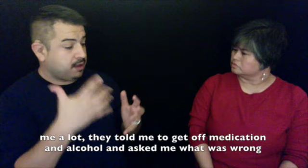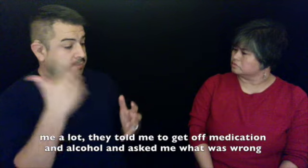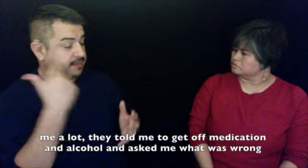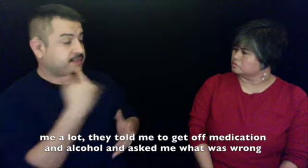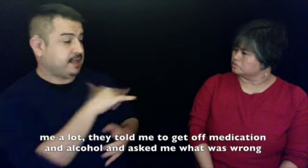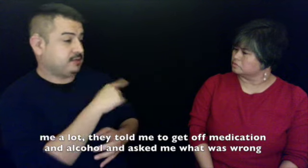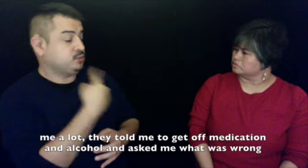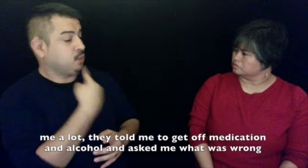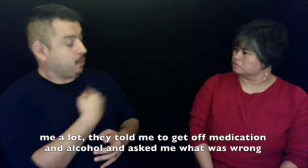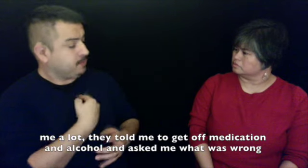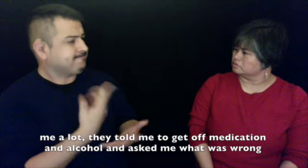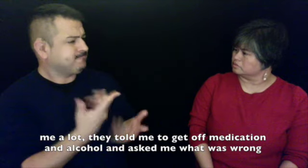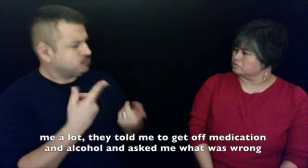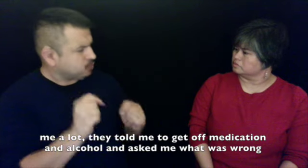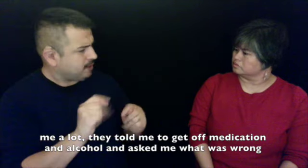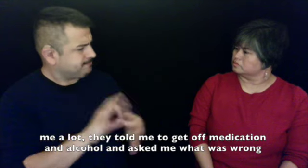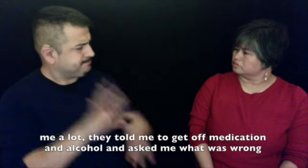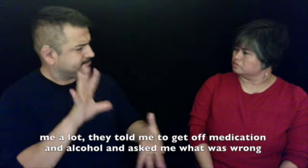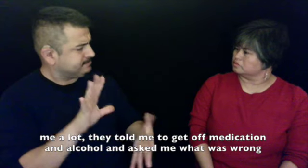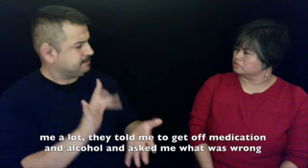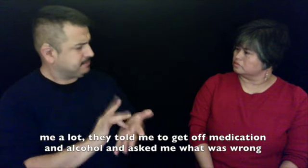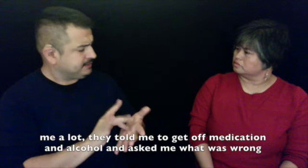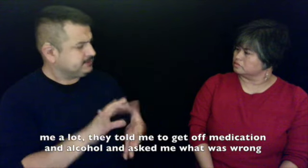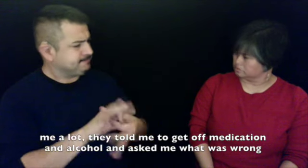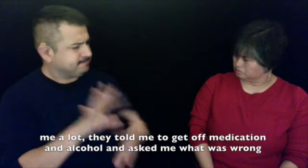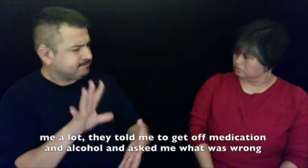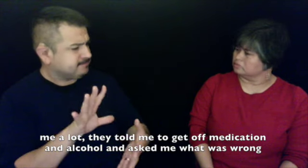It helped me a lot. They told me to get off the medication